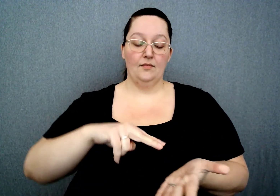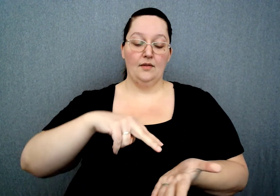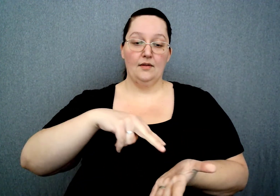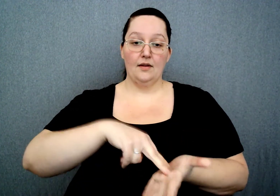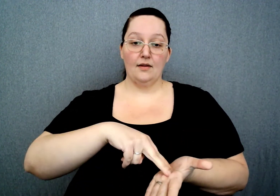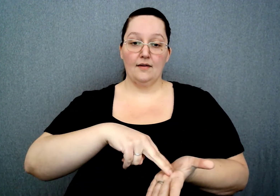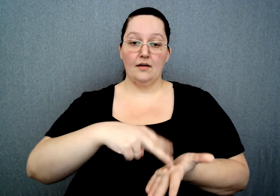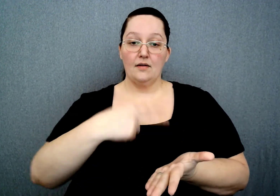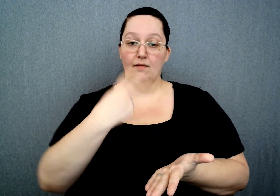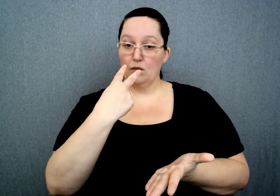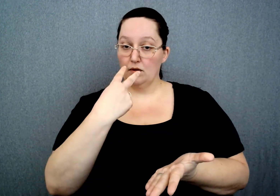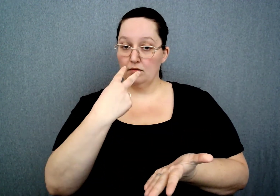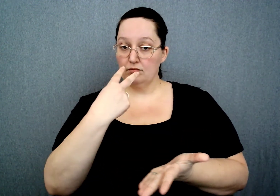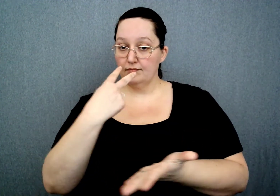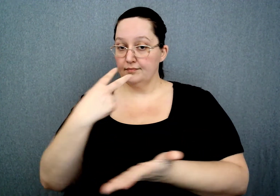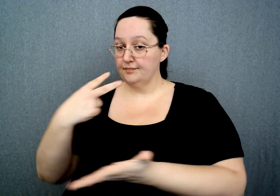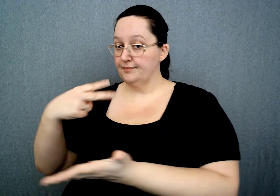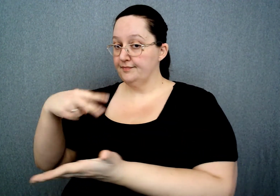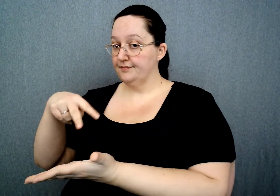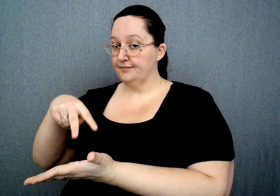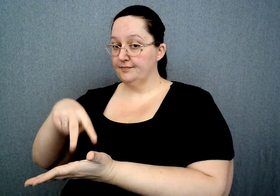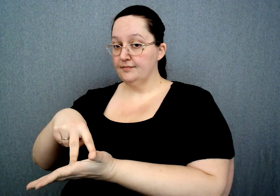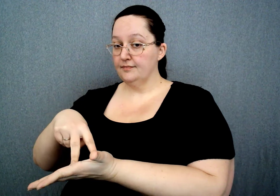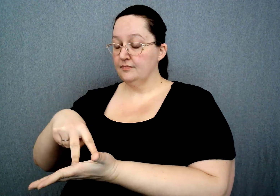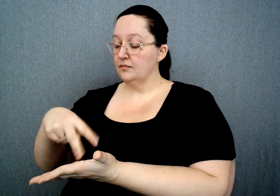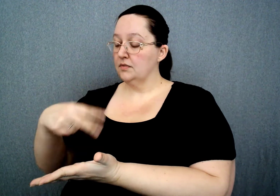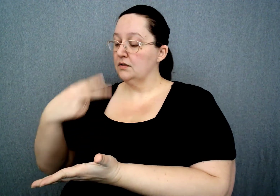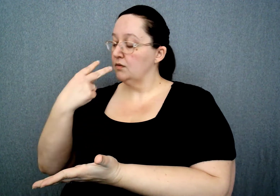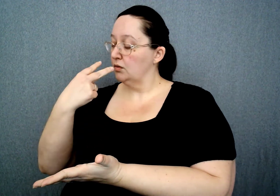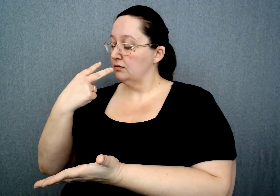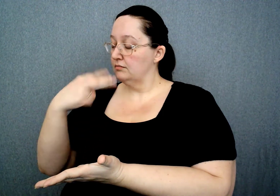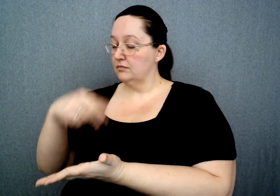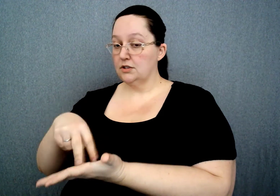First is the sign that I use, fork.